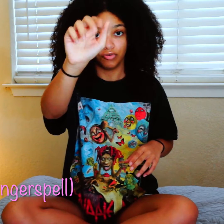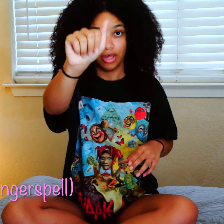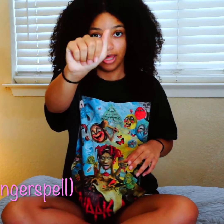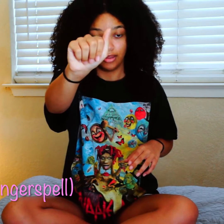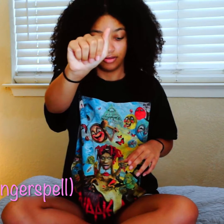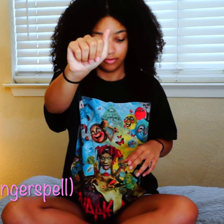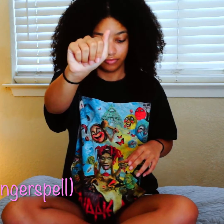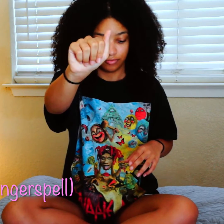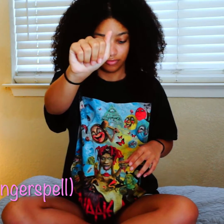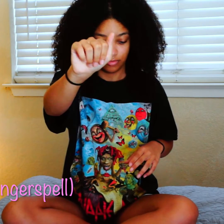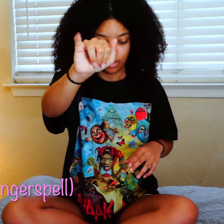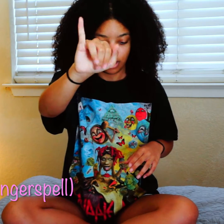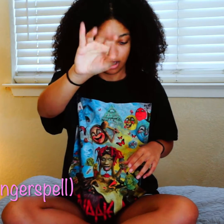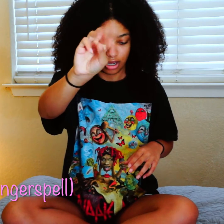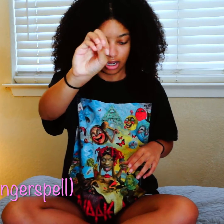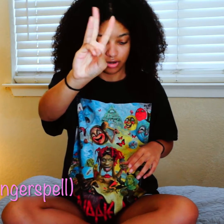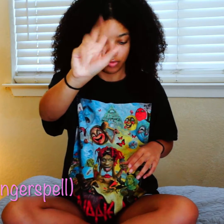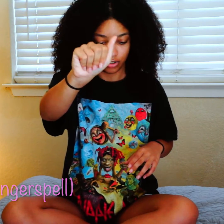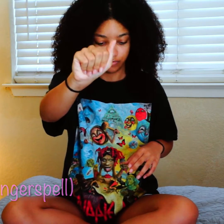I-O-W-A. Iowa.